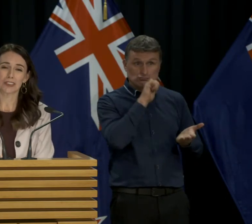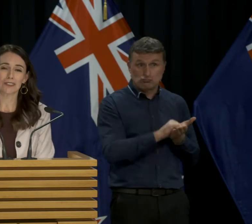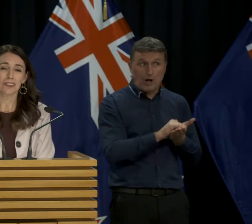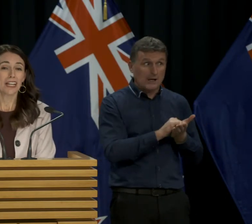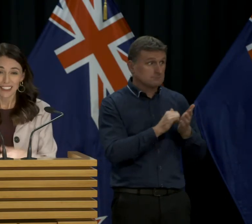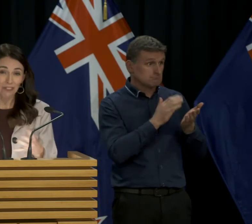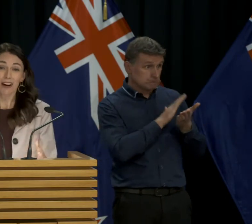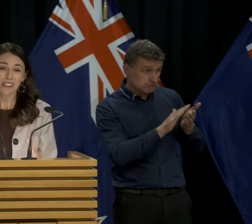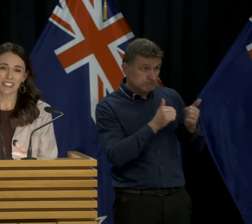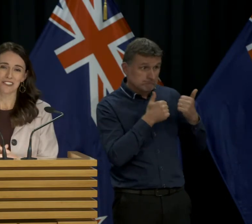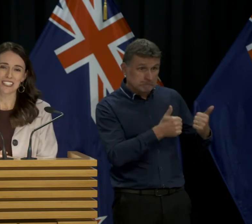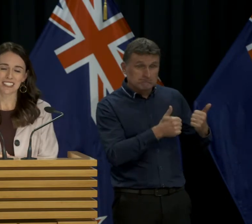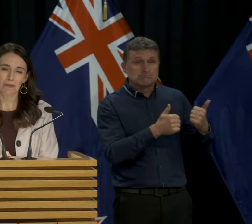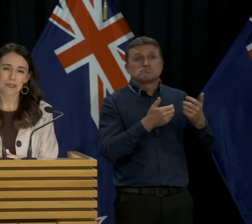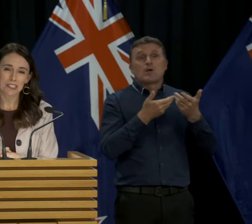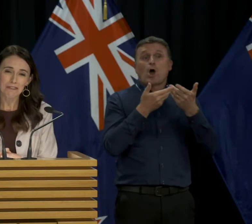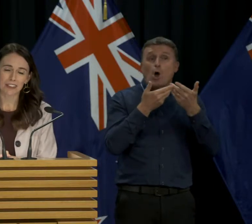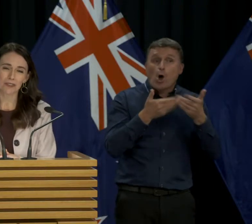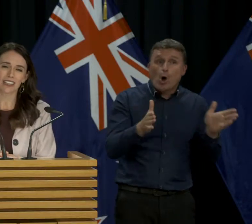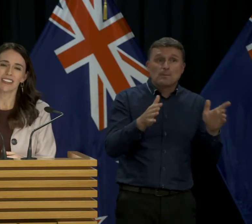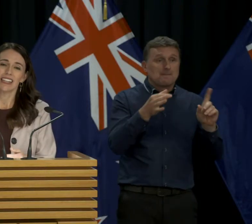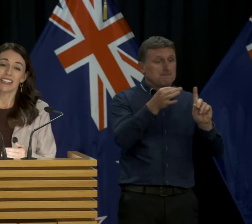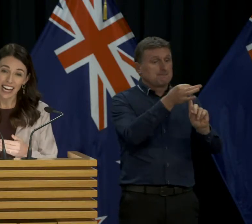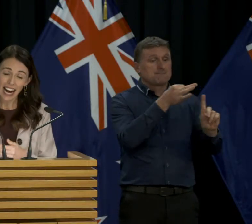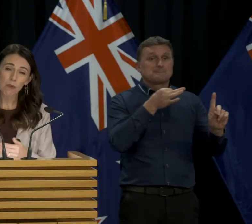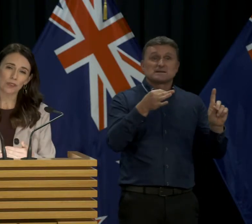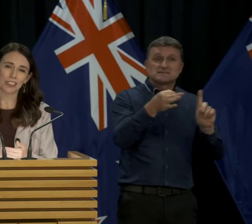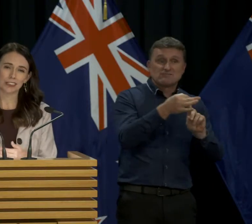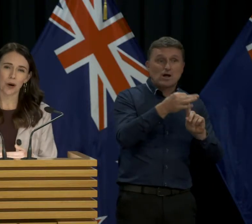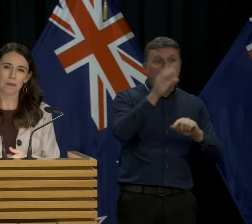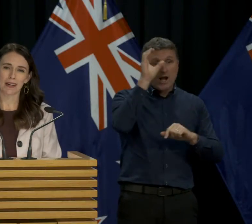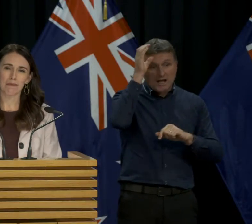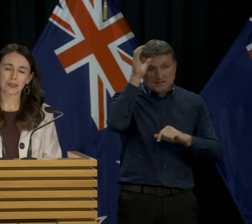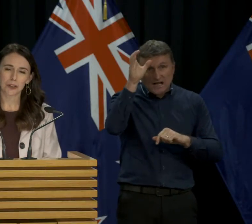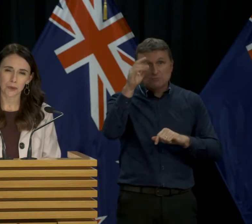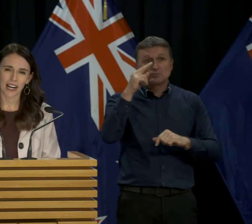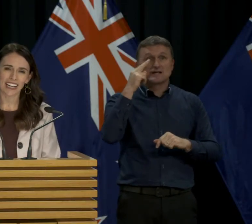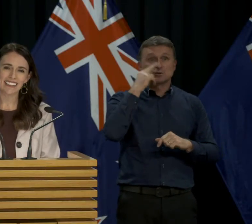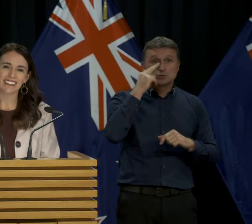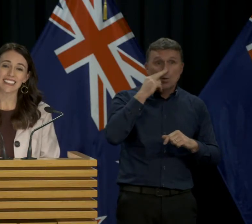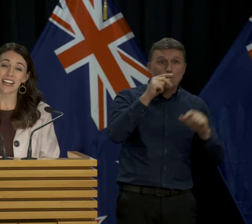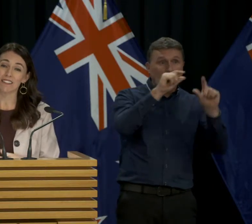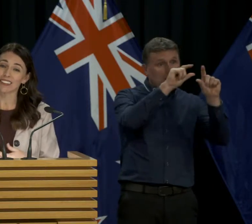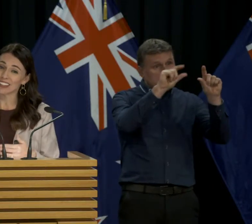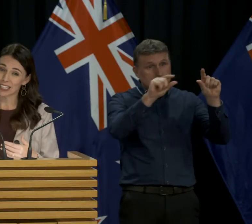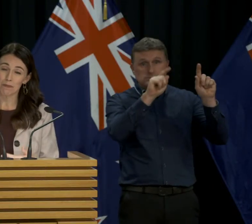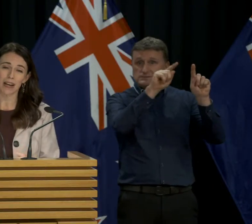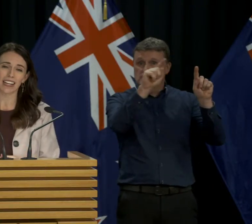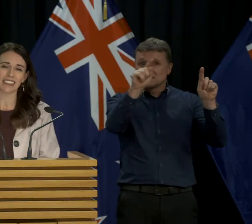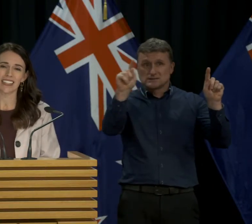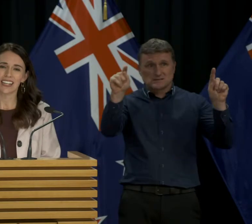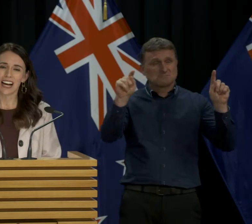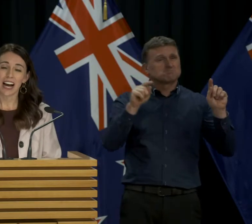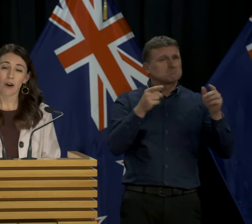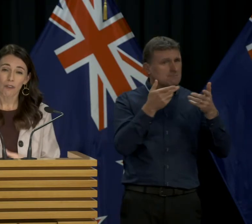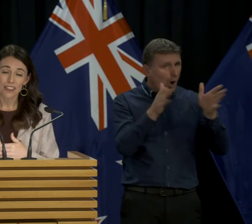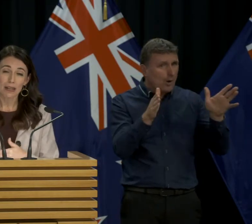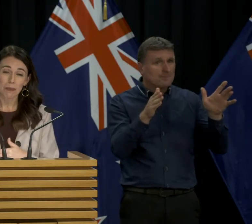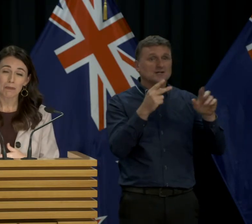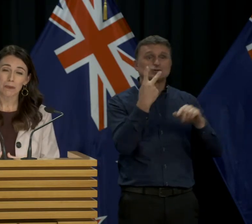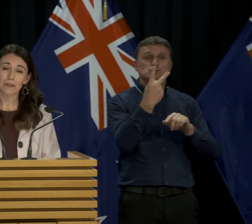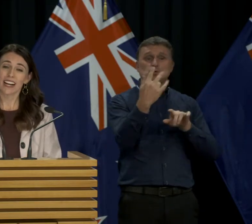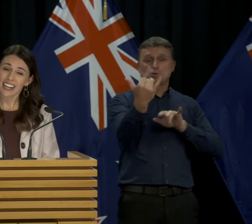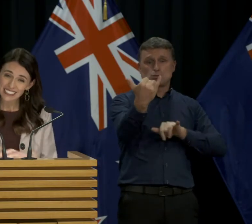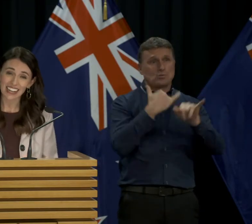opening up to the realm countries in the Pacific, where they are wanting to open up two-way. It's having an impact on